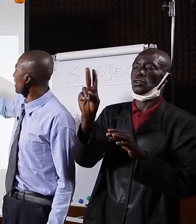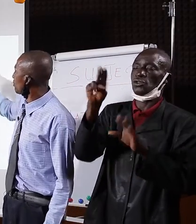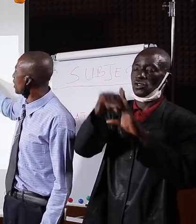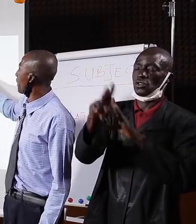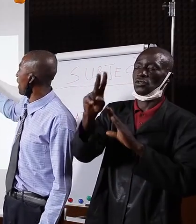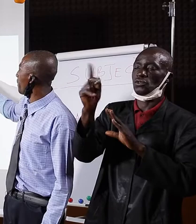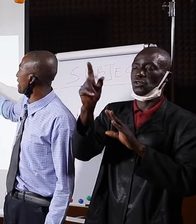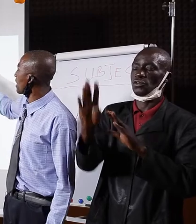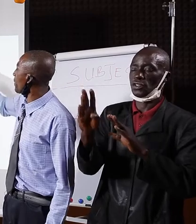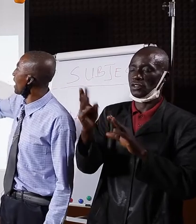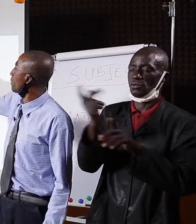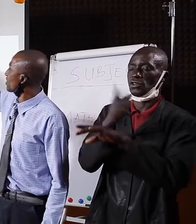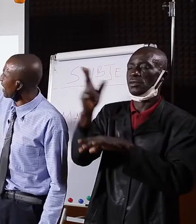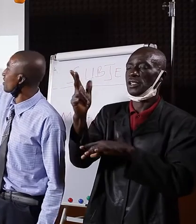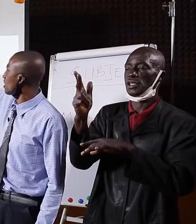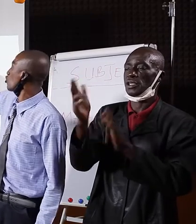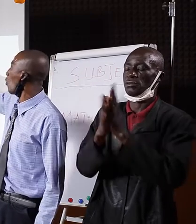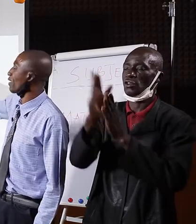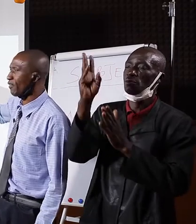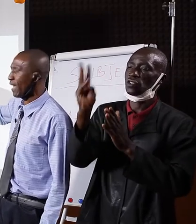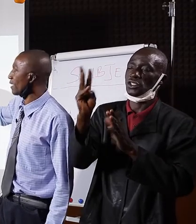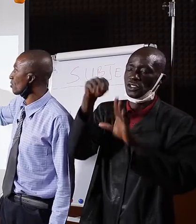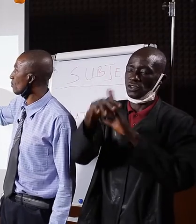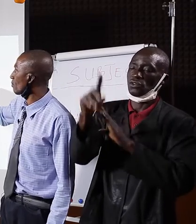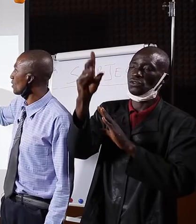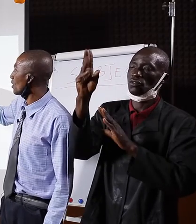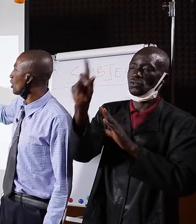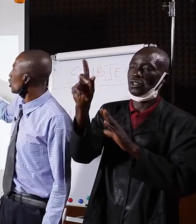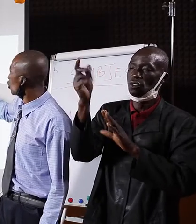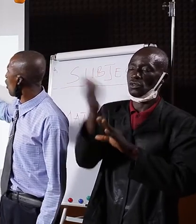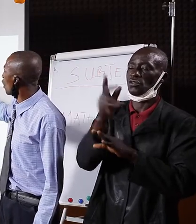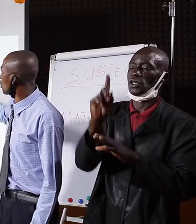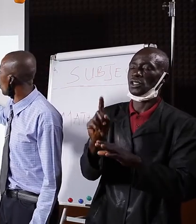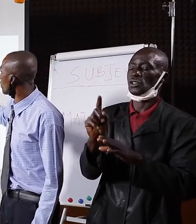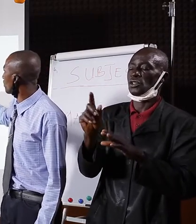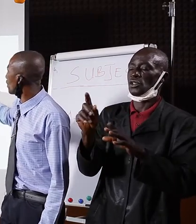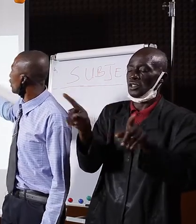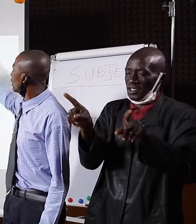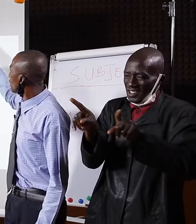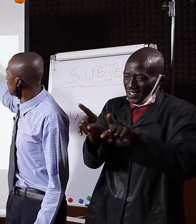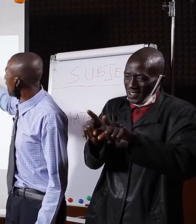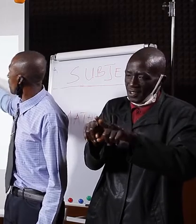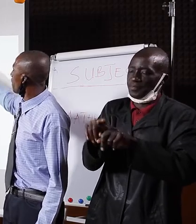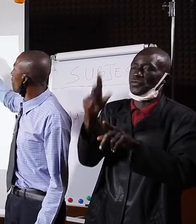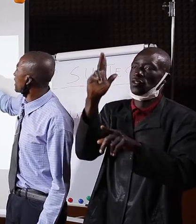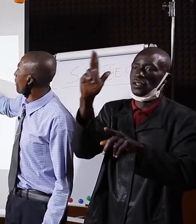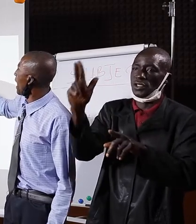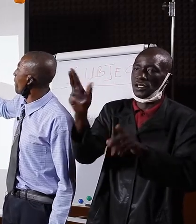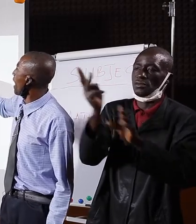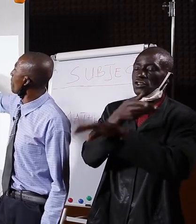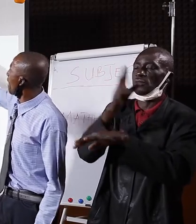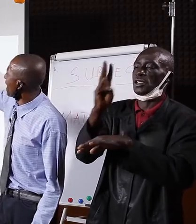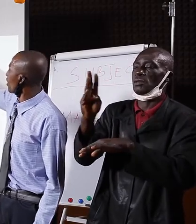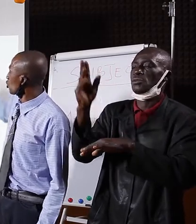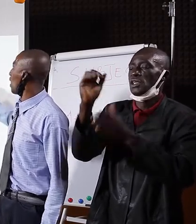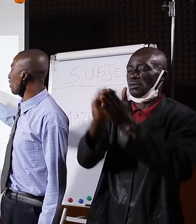over x multiplied by 3 becomes 6 into 1 over x. So also, 3 multiplied